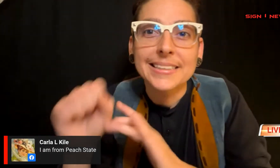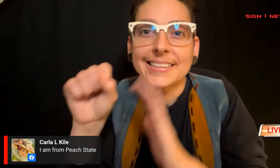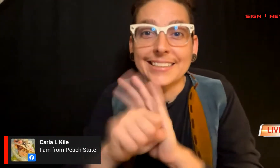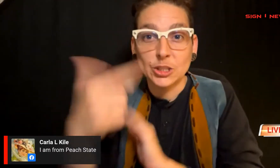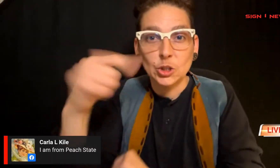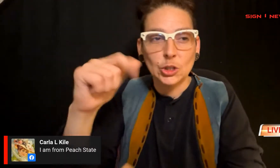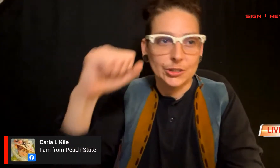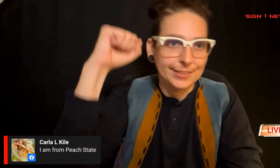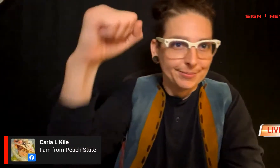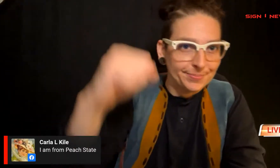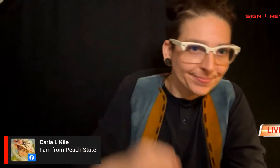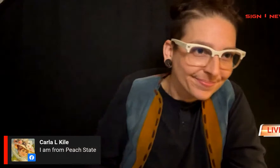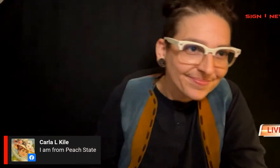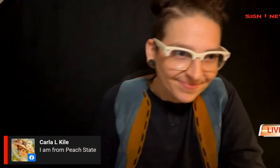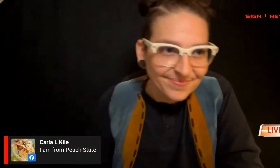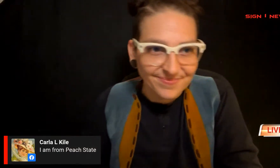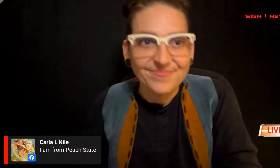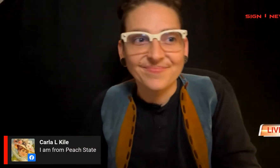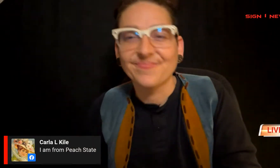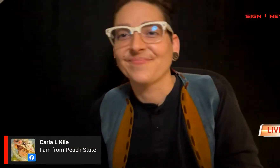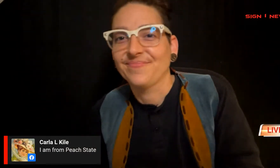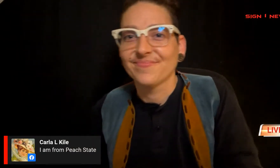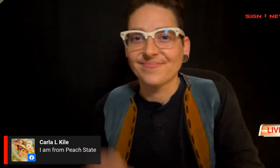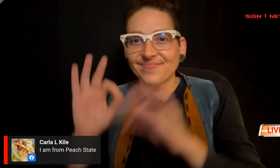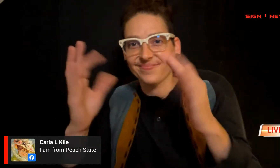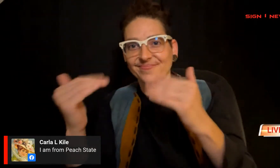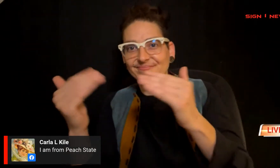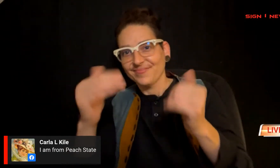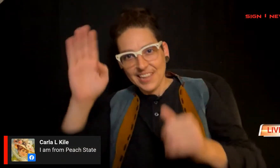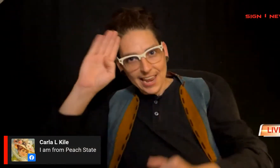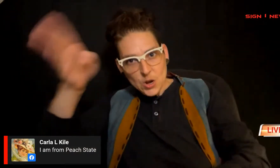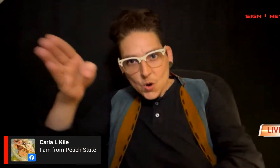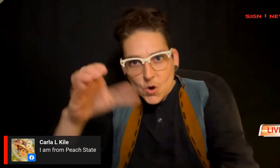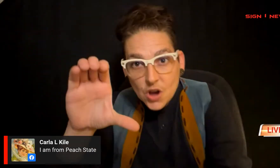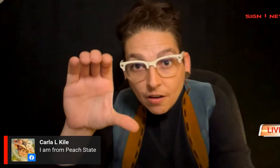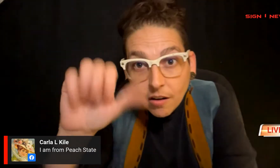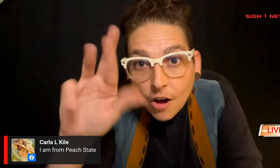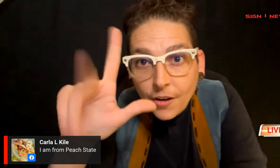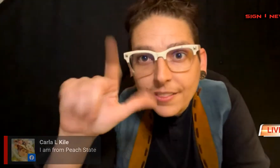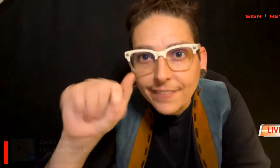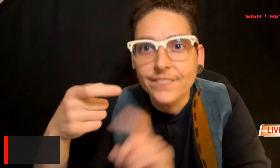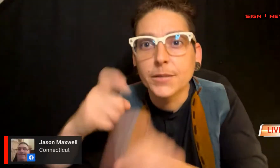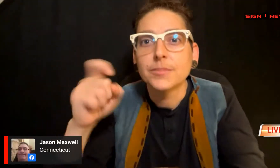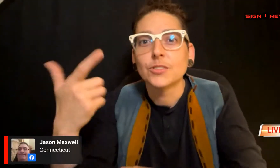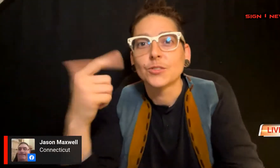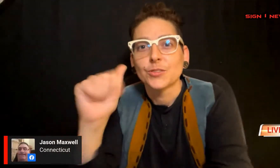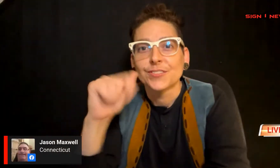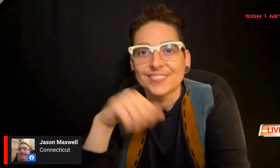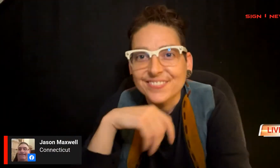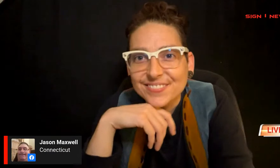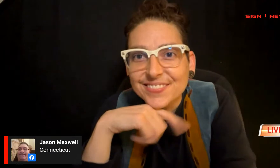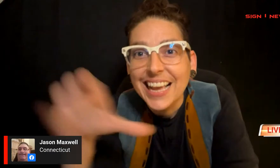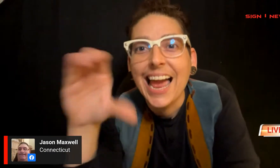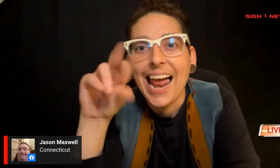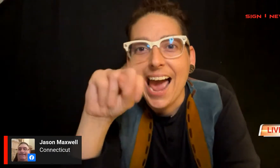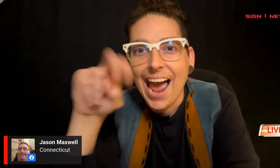I'm from the Peach State, Georgia. Yay. Come on. Hello. Hello, Carla from Georgia.